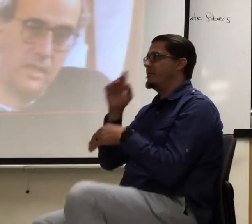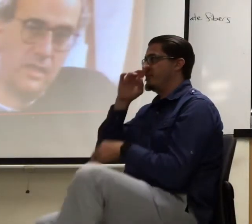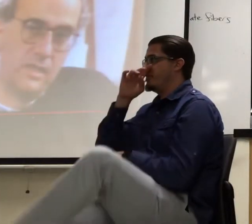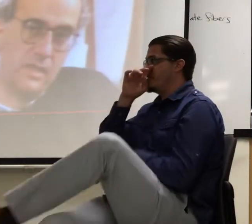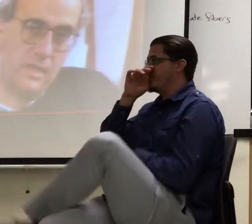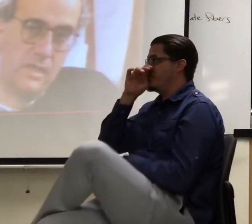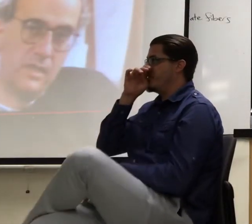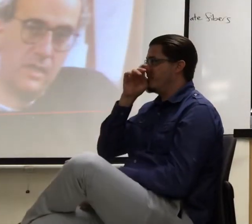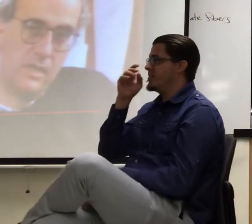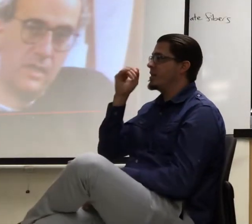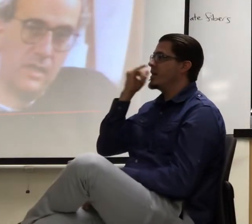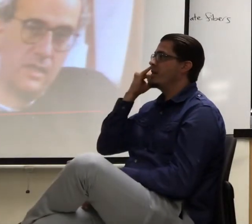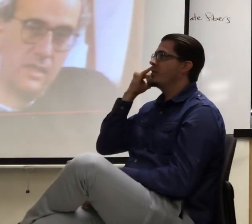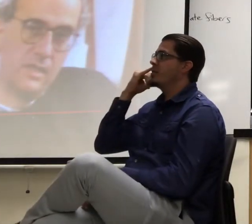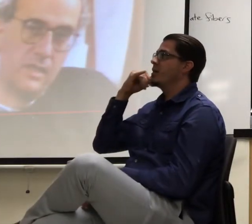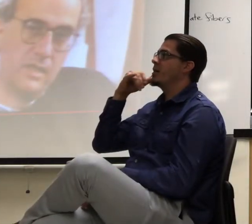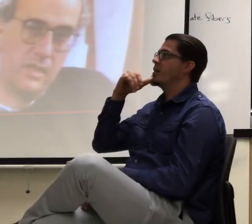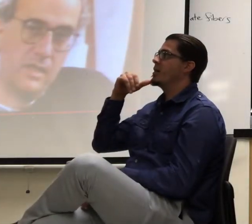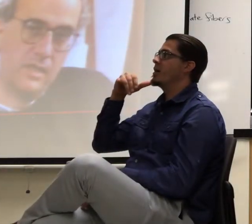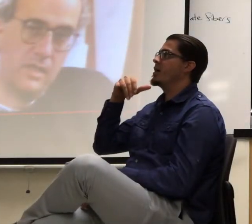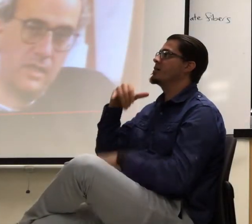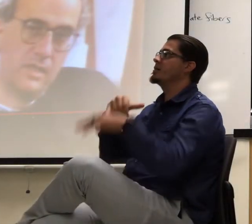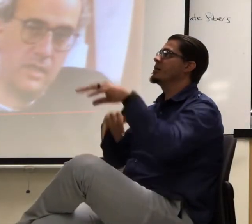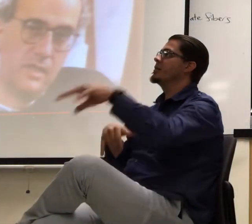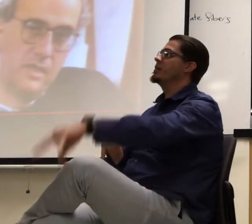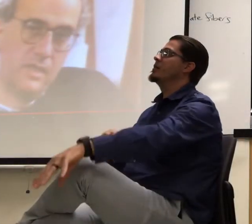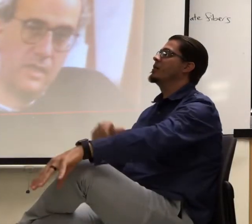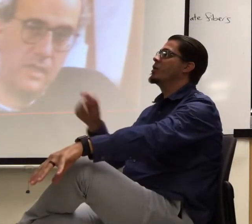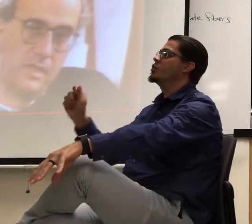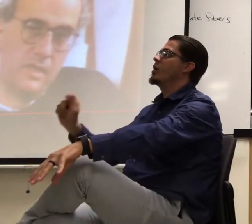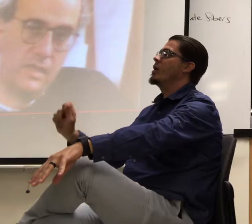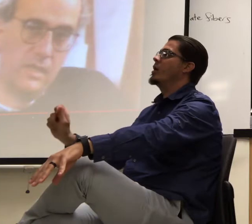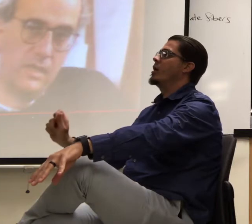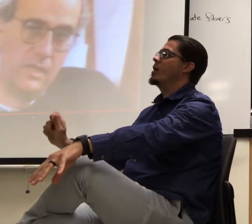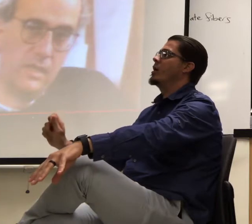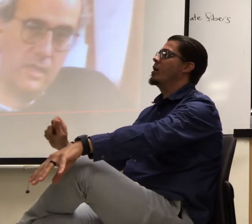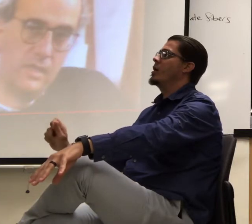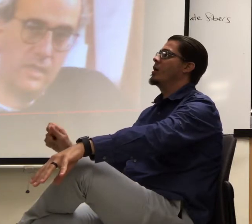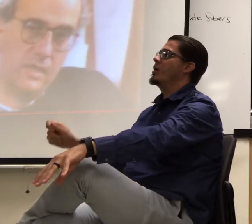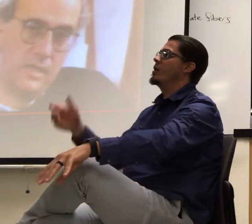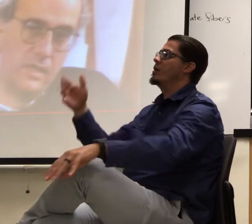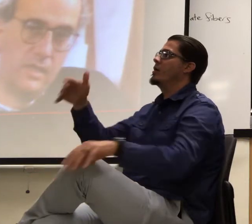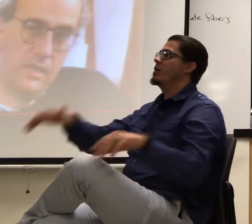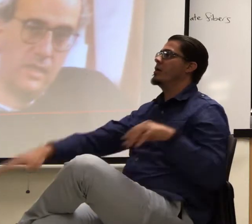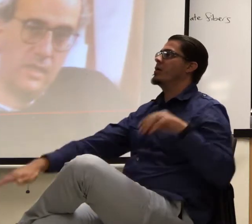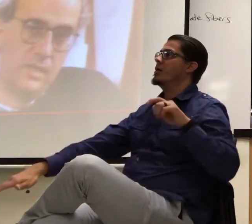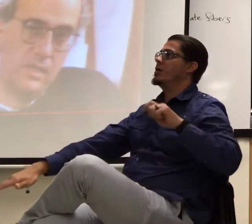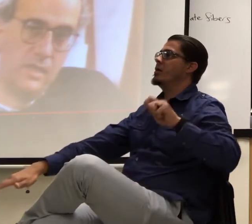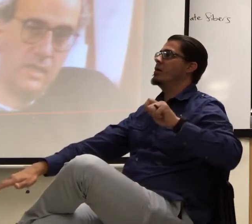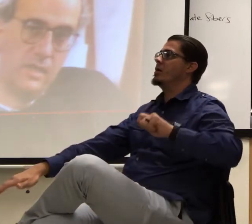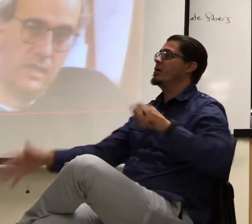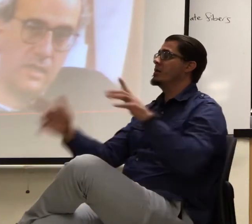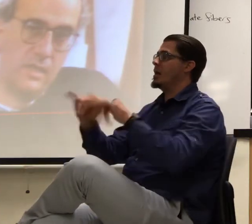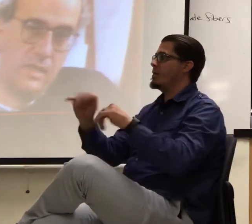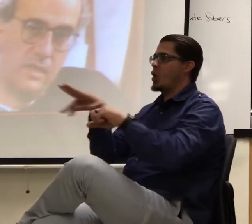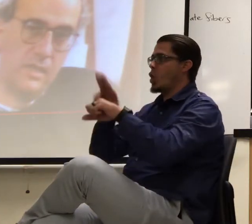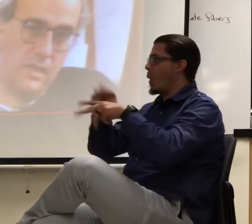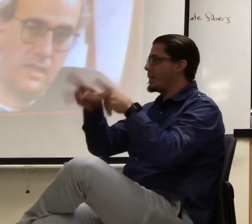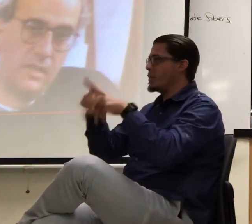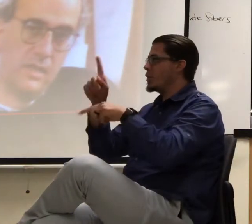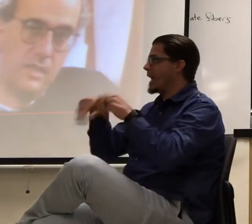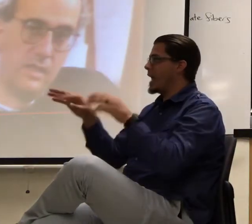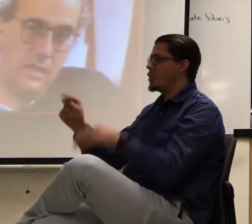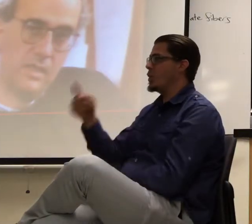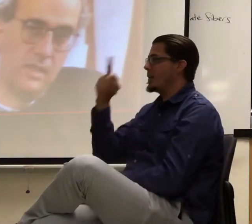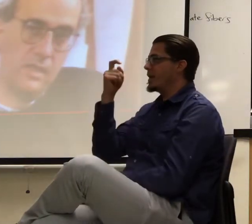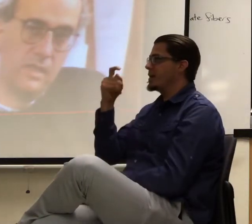you put your hands in a box and you're asked to draw two different objects, one with each hand, simultaneously. Normal people can't do it because